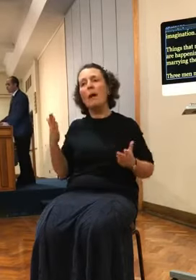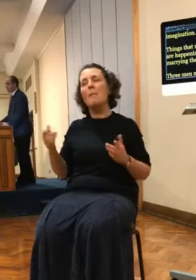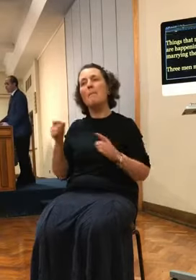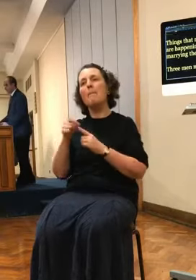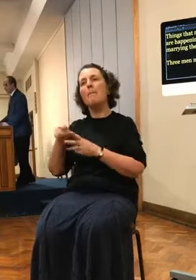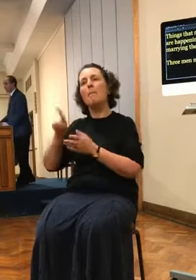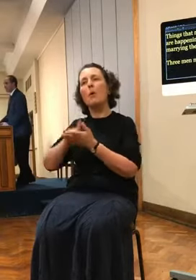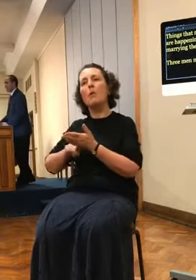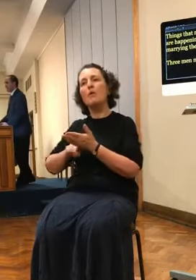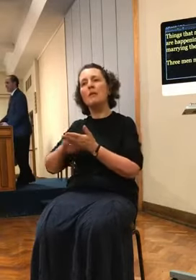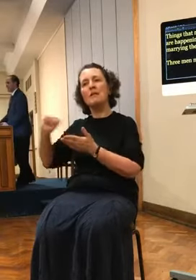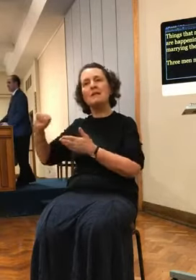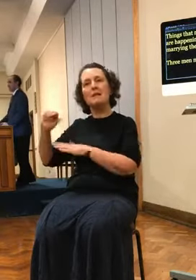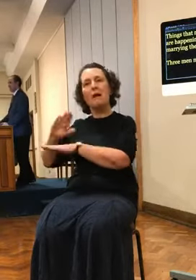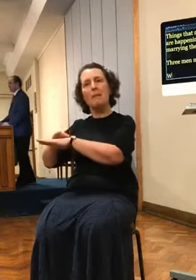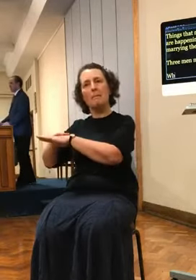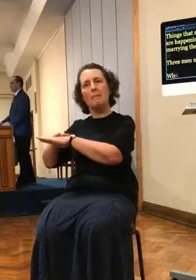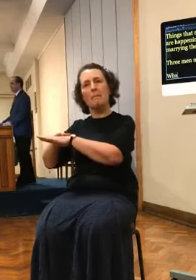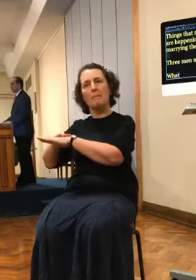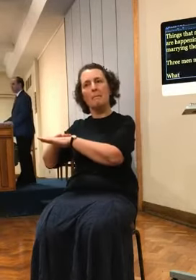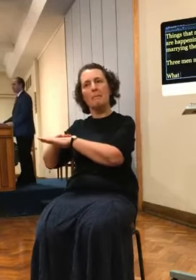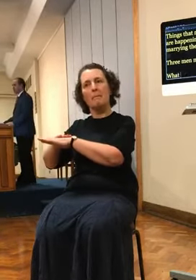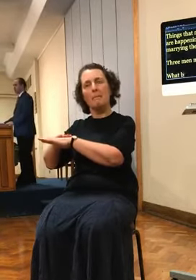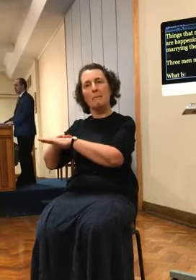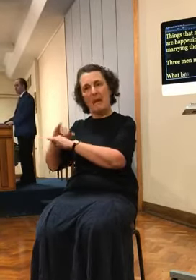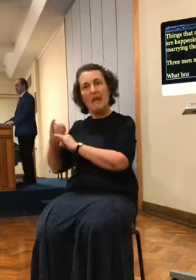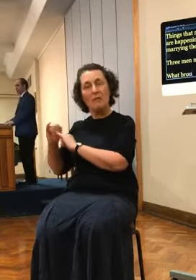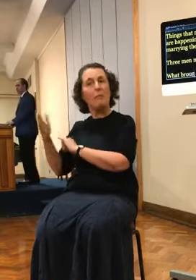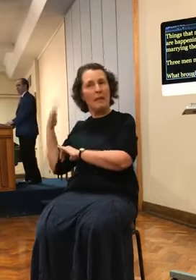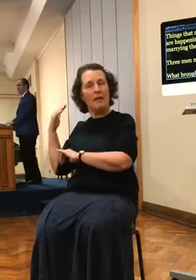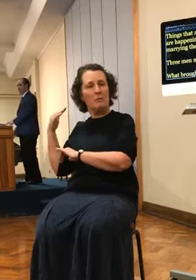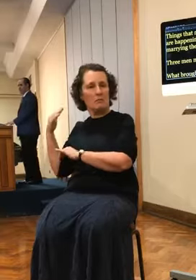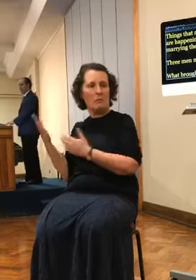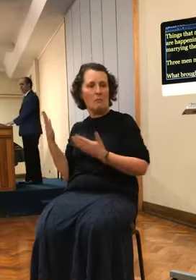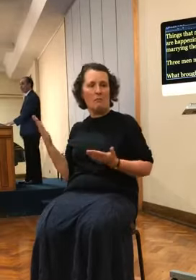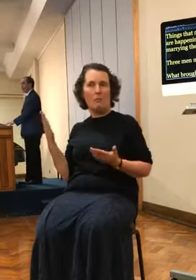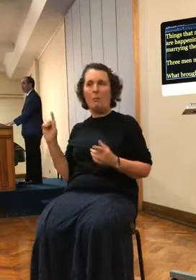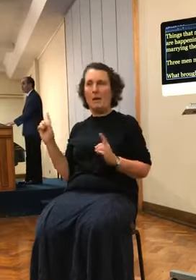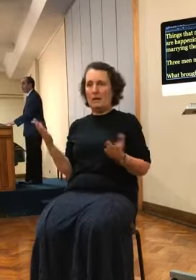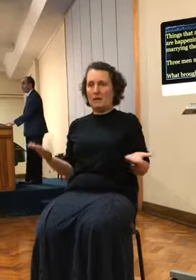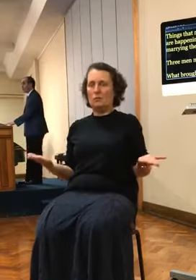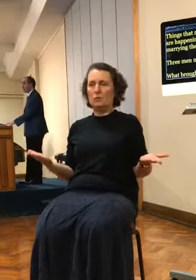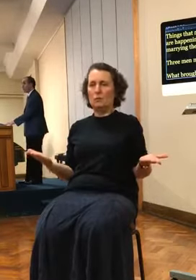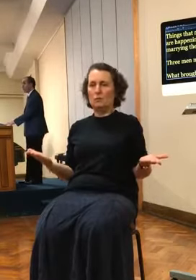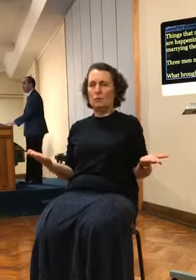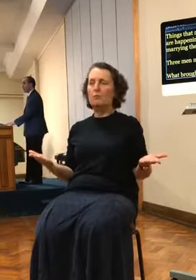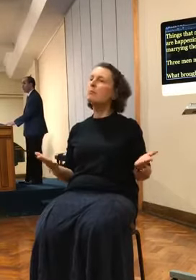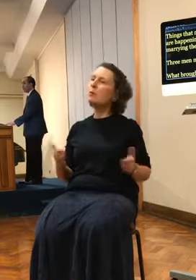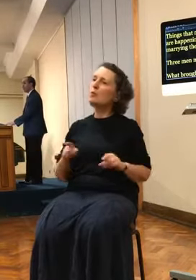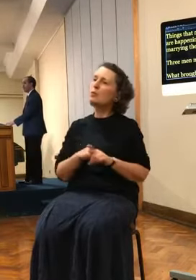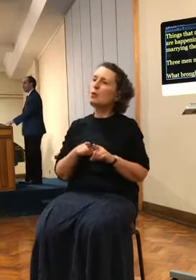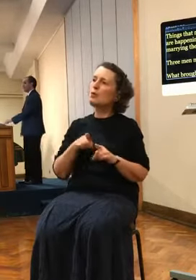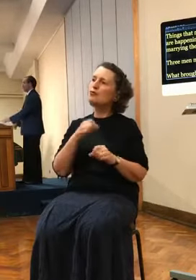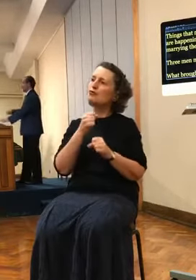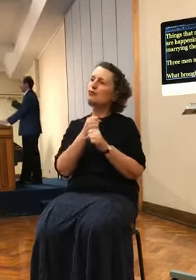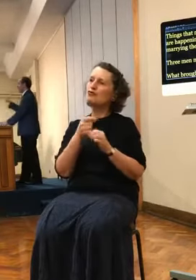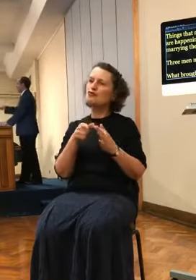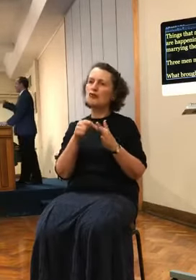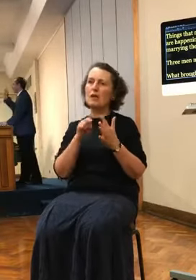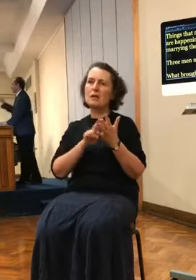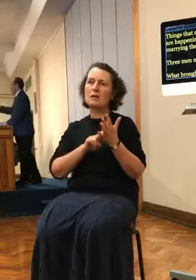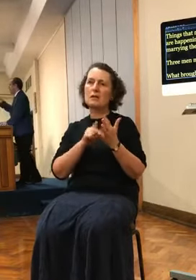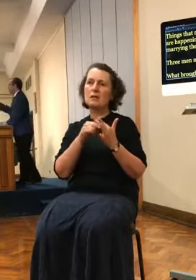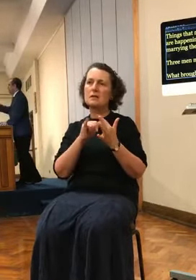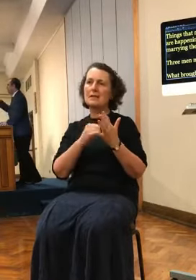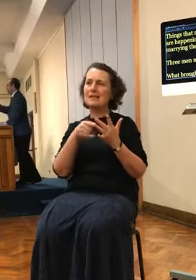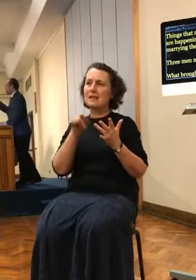what brought the flood? Genesis chapter 6, verse 6, 7, and 8. What brought the flood? The heart